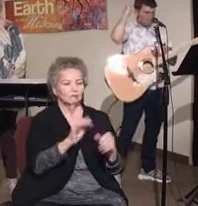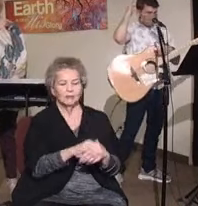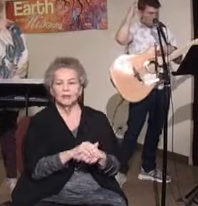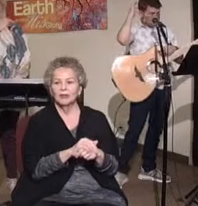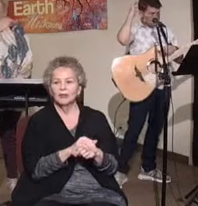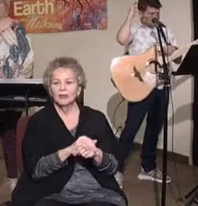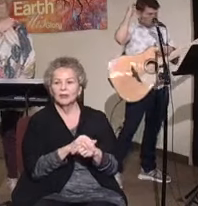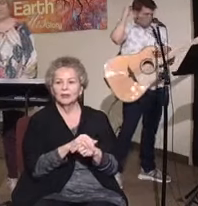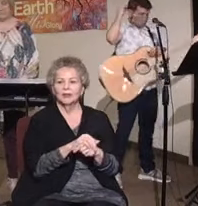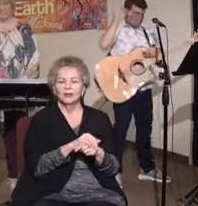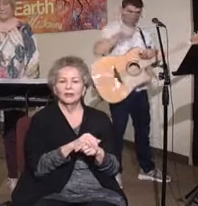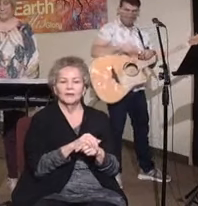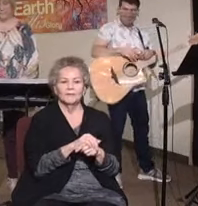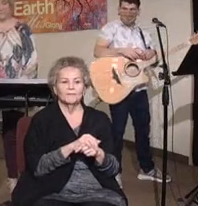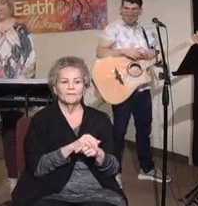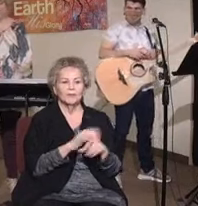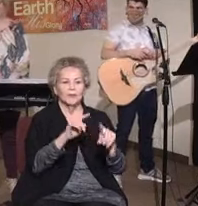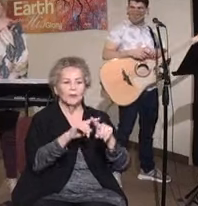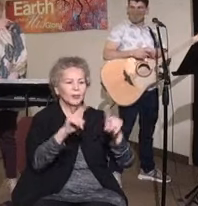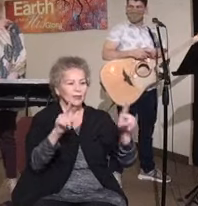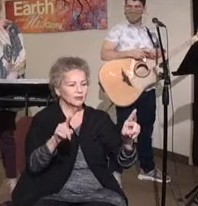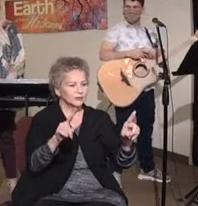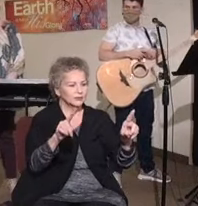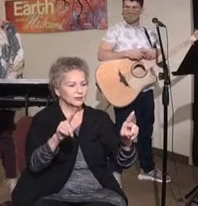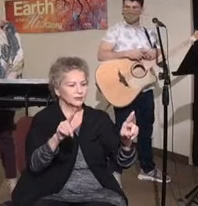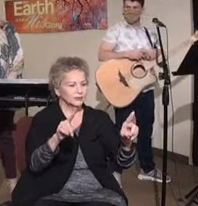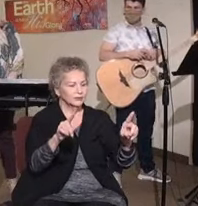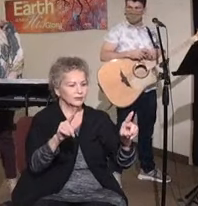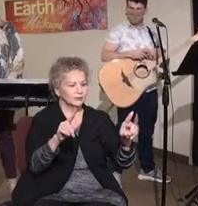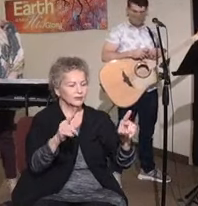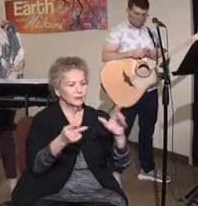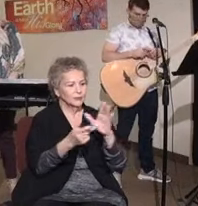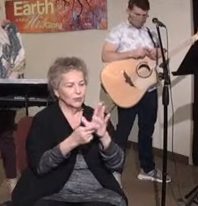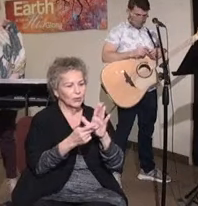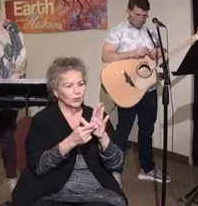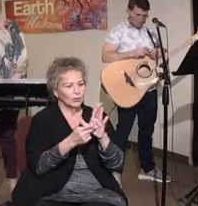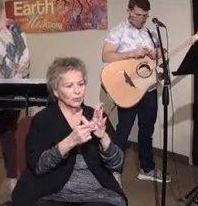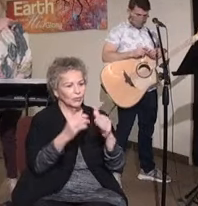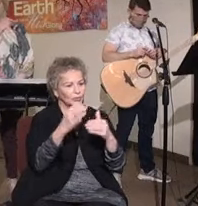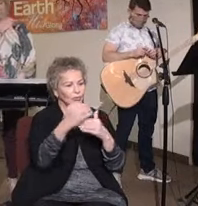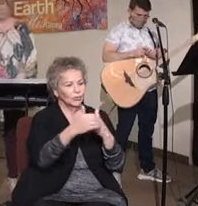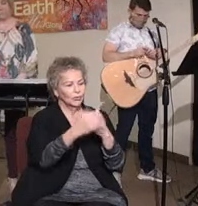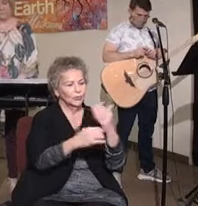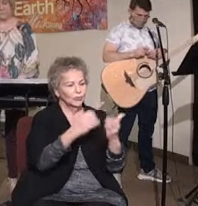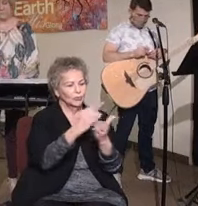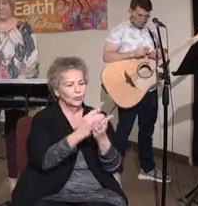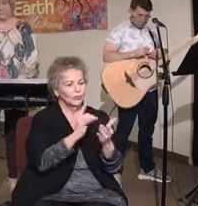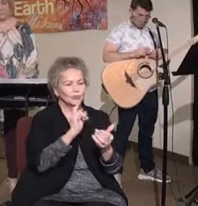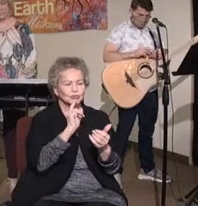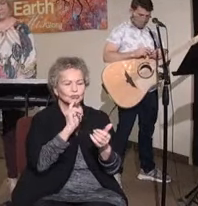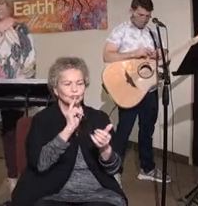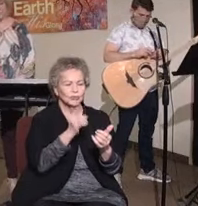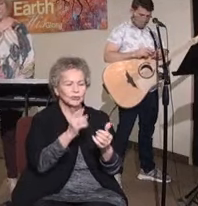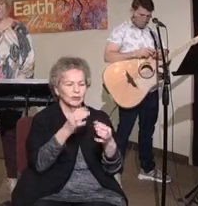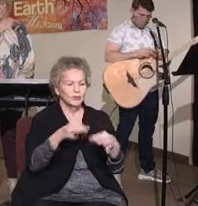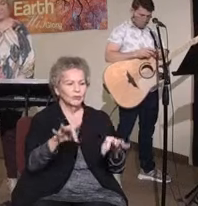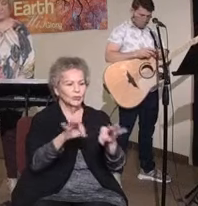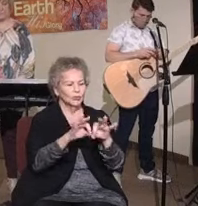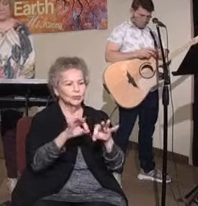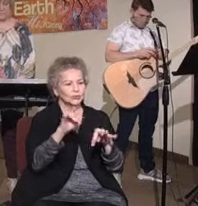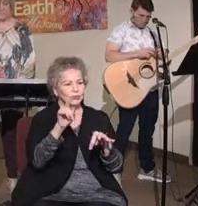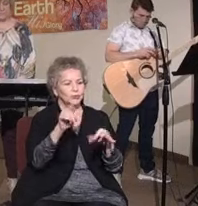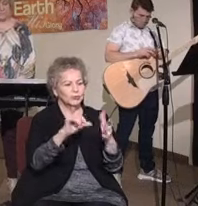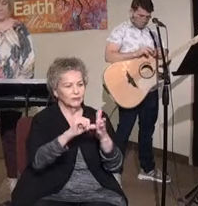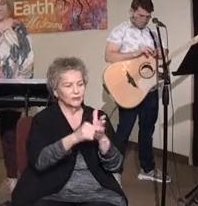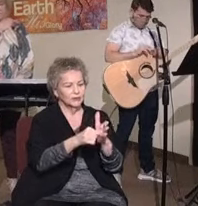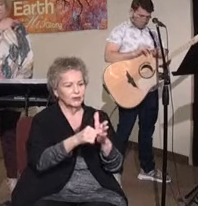But it seemed that communion was very important to him. For he wrote these words in 1 Corinthians chapter